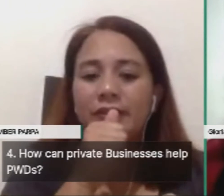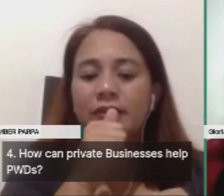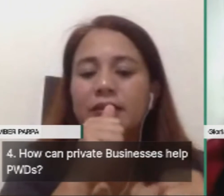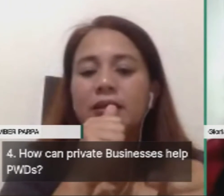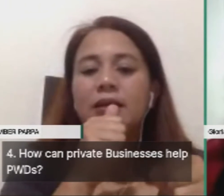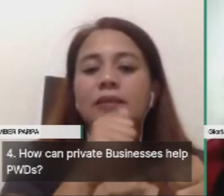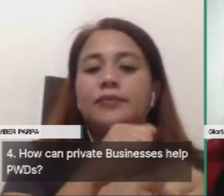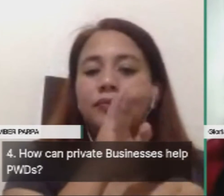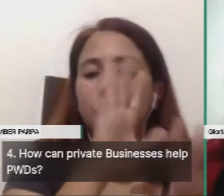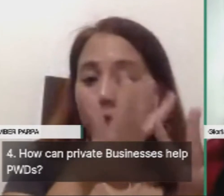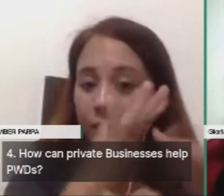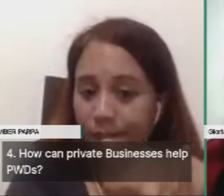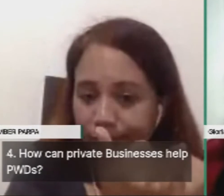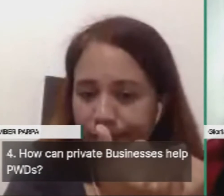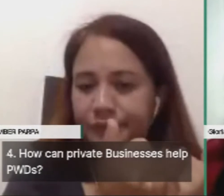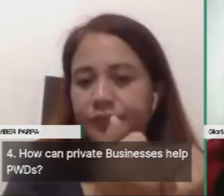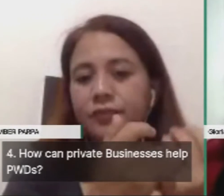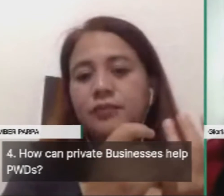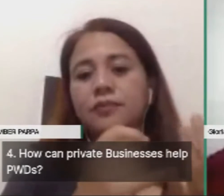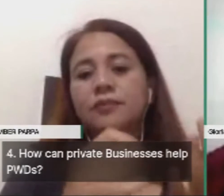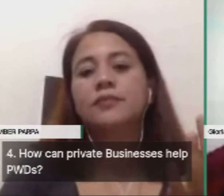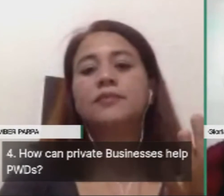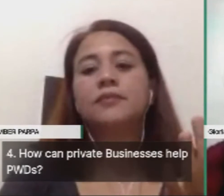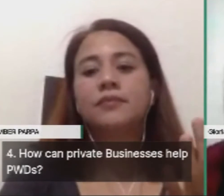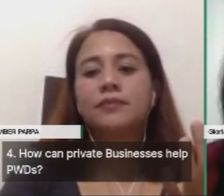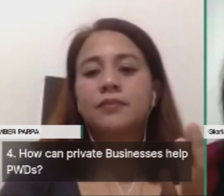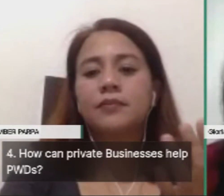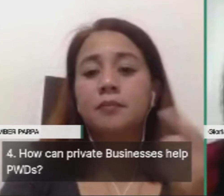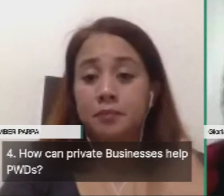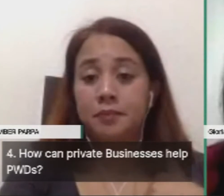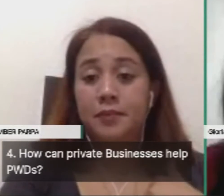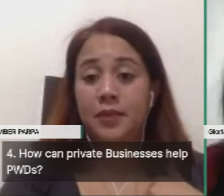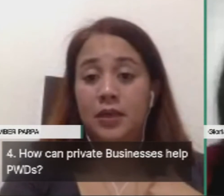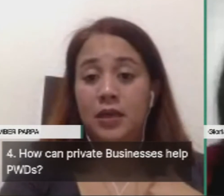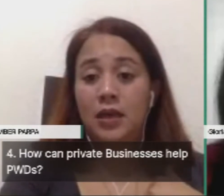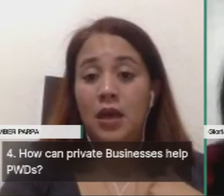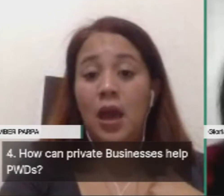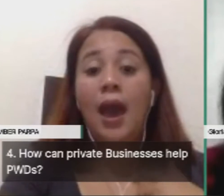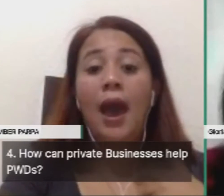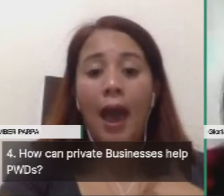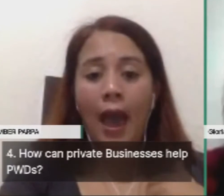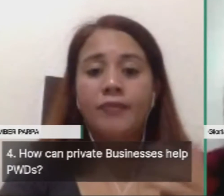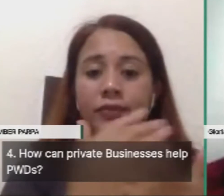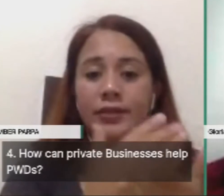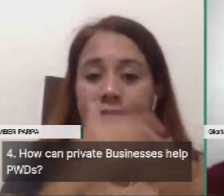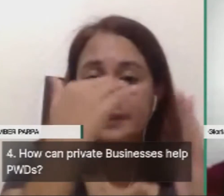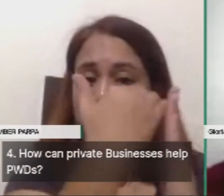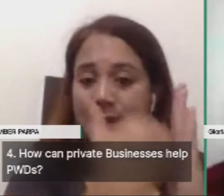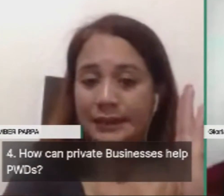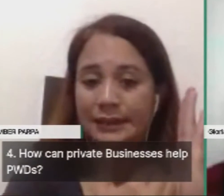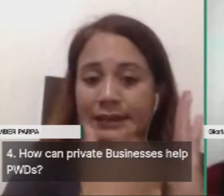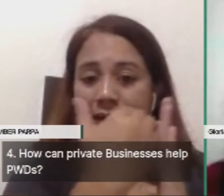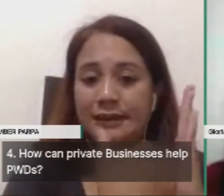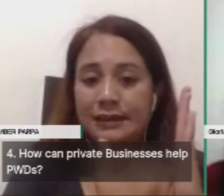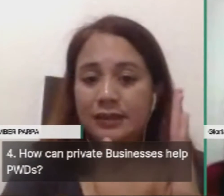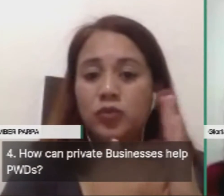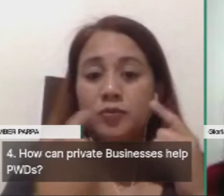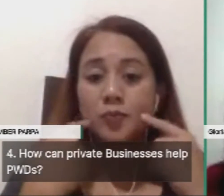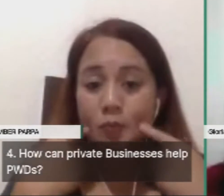establishment. Because I have some list here for those who are